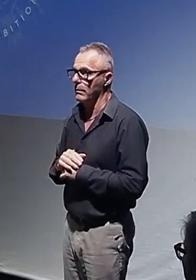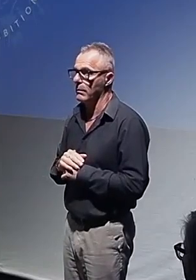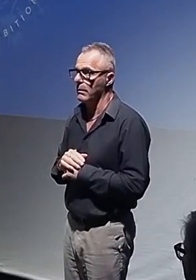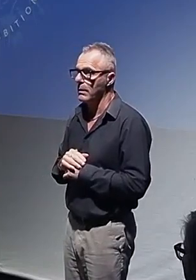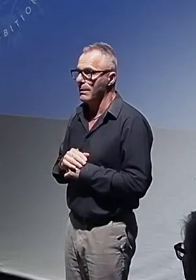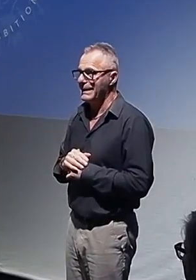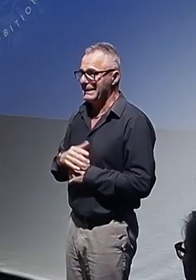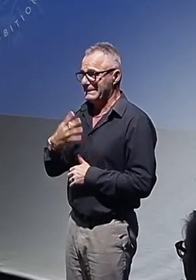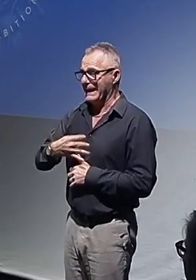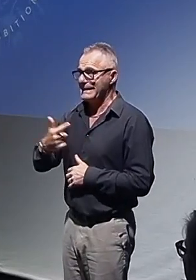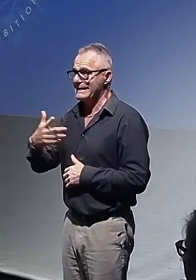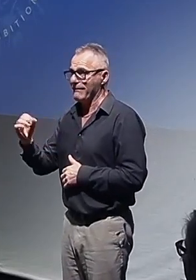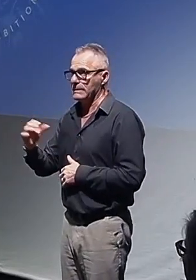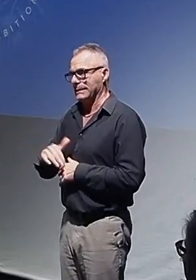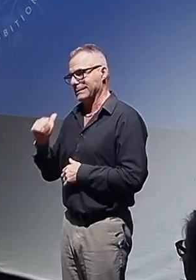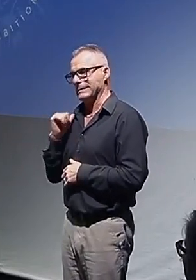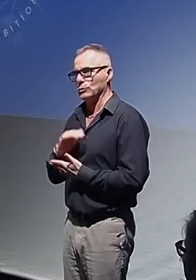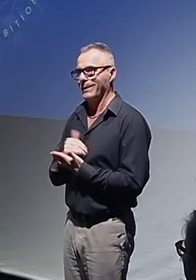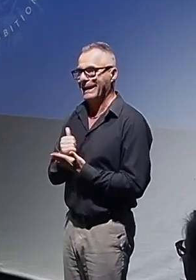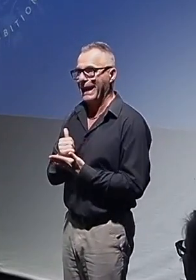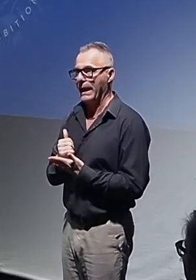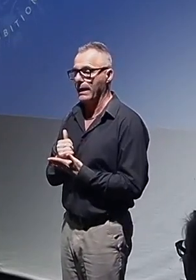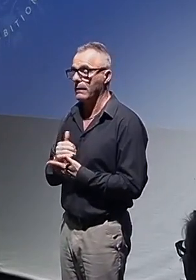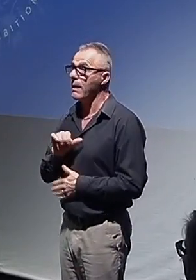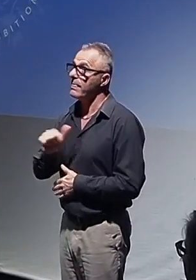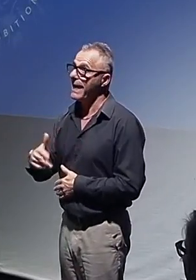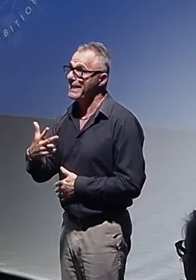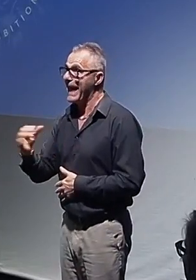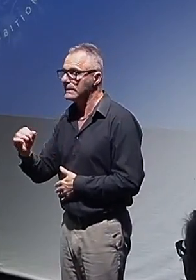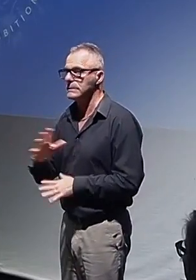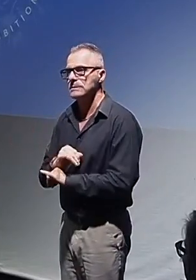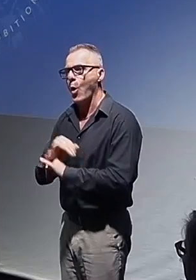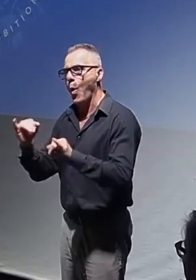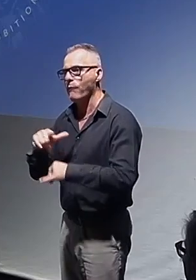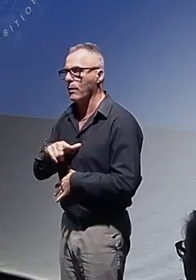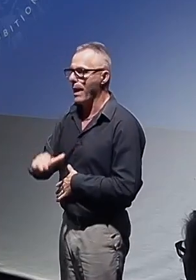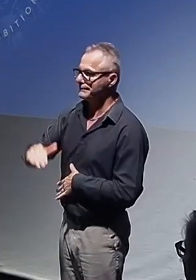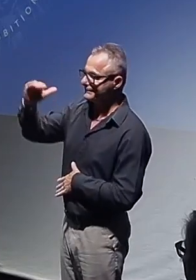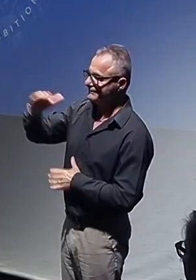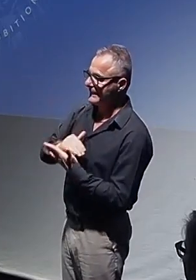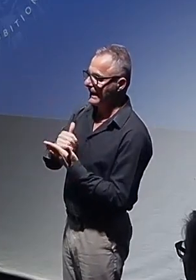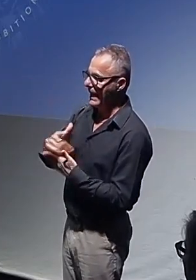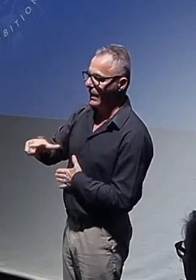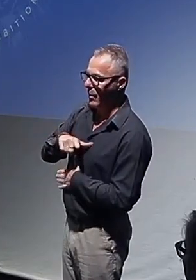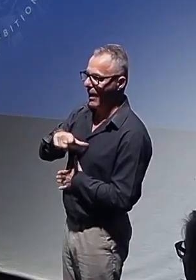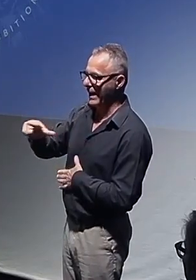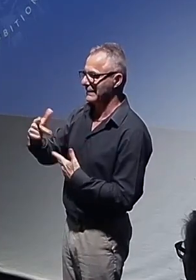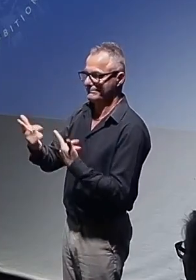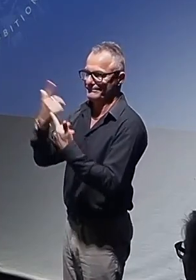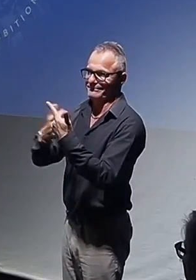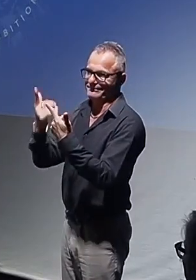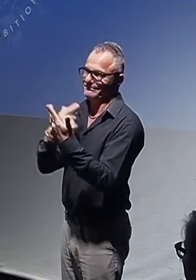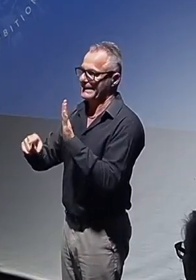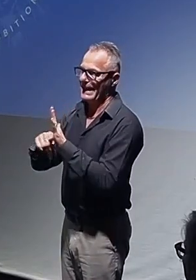in the 70s and be gay. And then in the 80s, it was horrible being a grown-up, being a gay, because of all the things that you